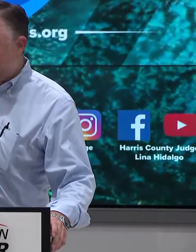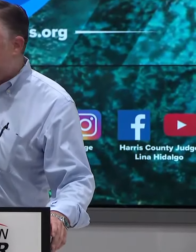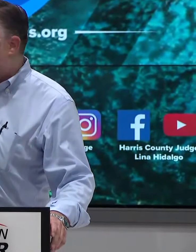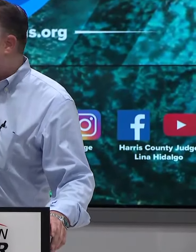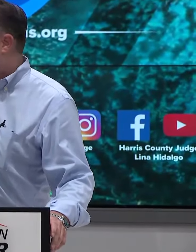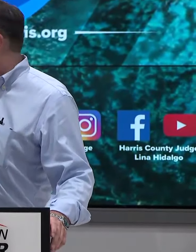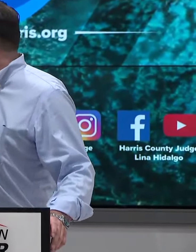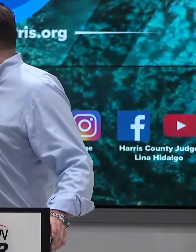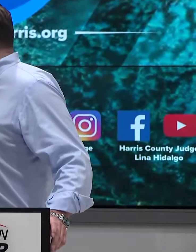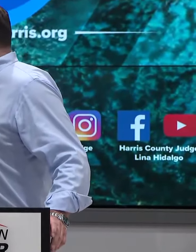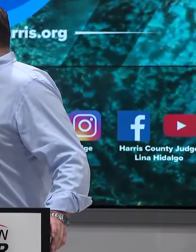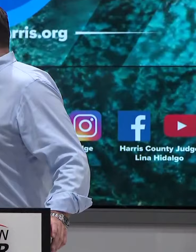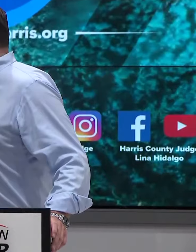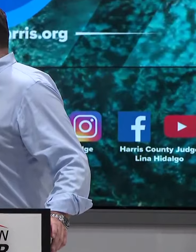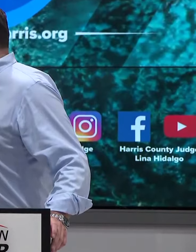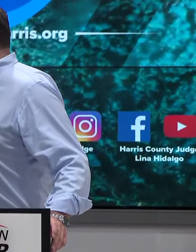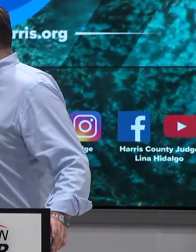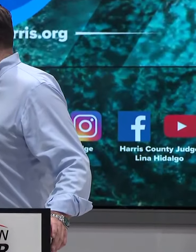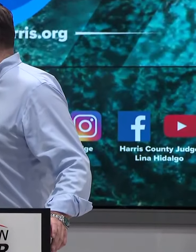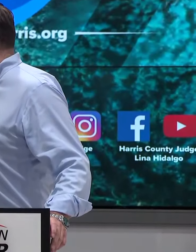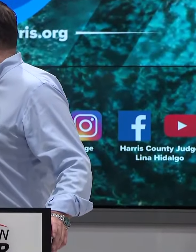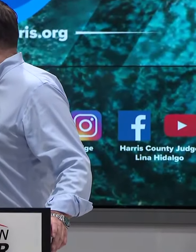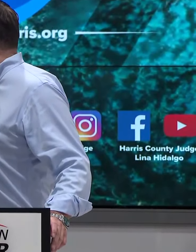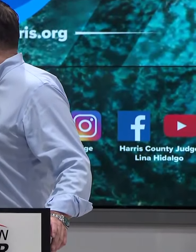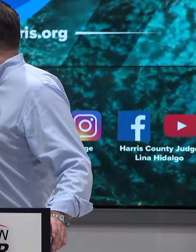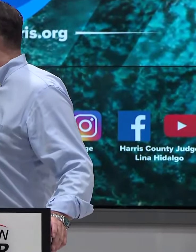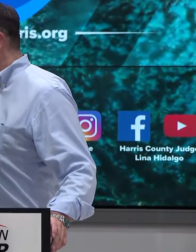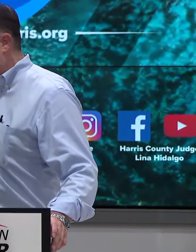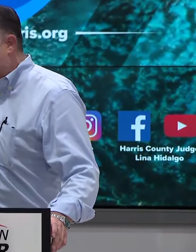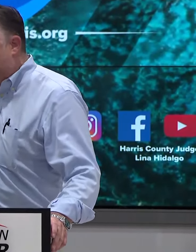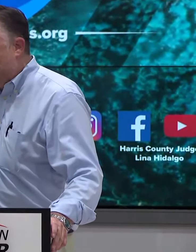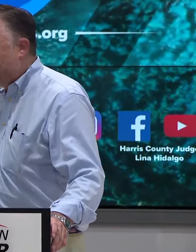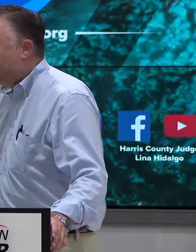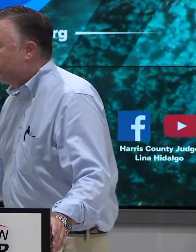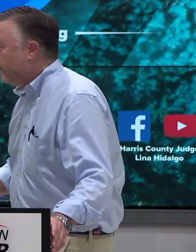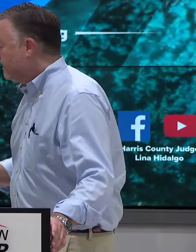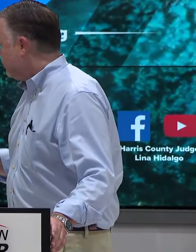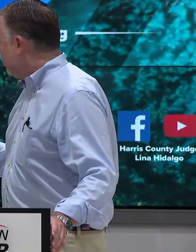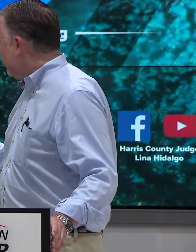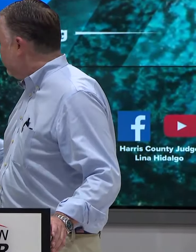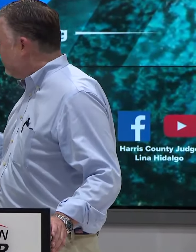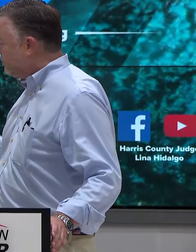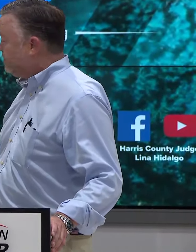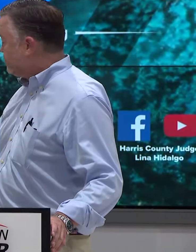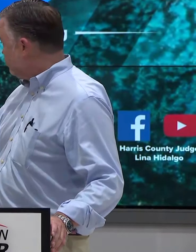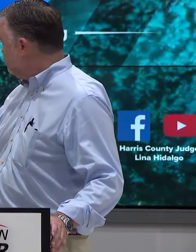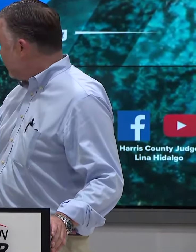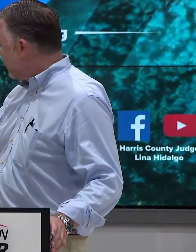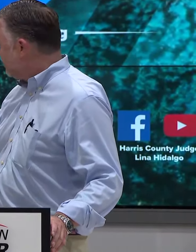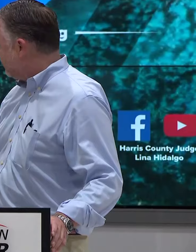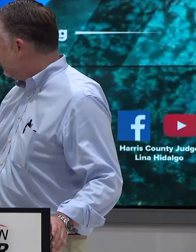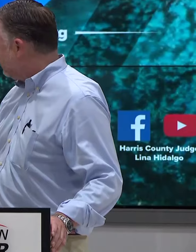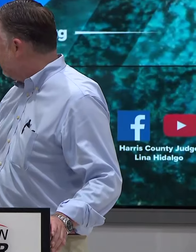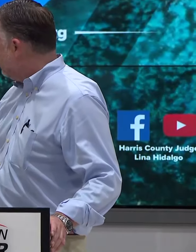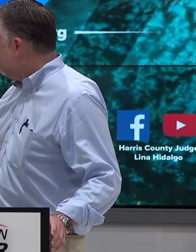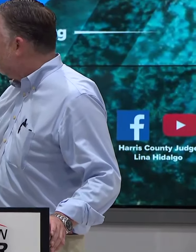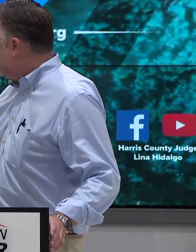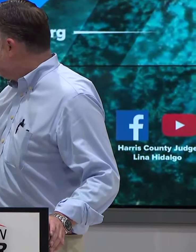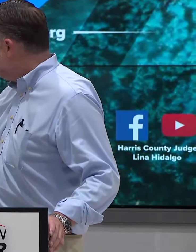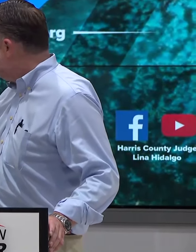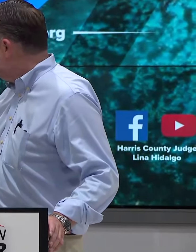in once the storm passes to the staging site. And remember, until the storm passes,